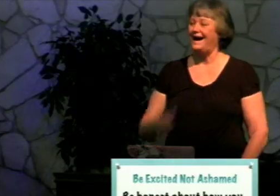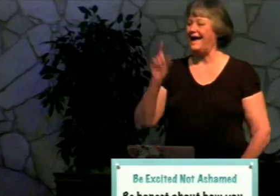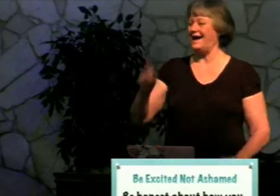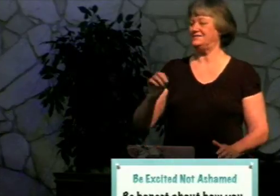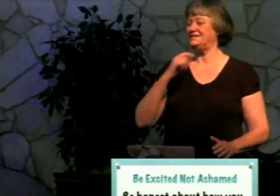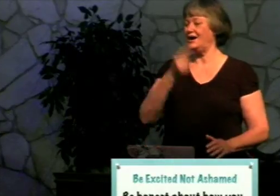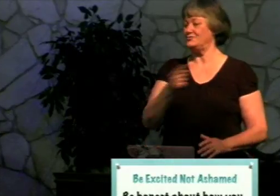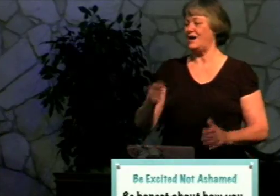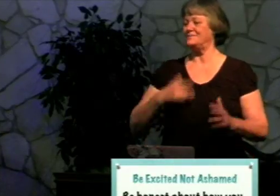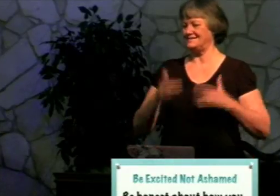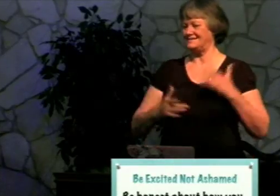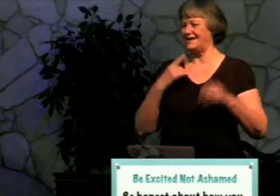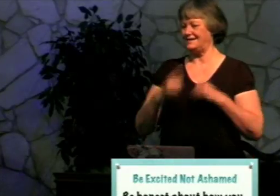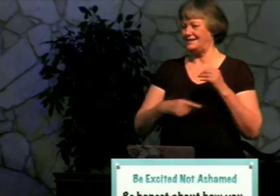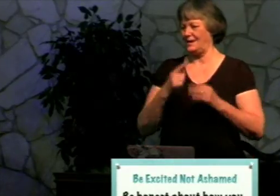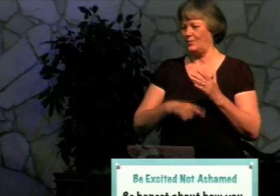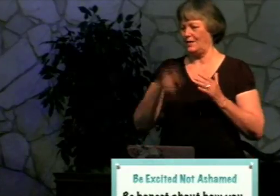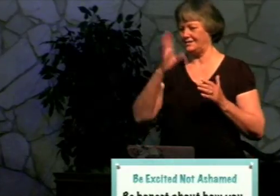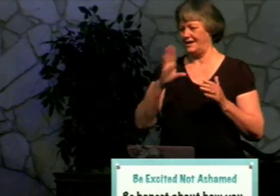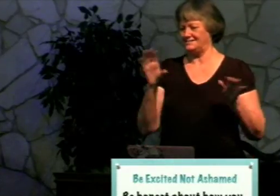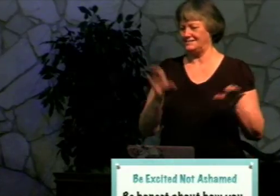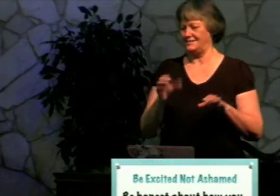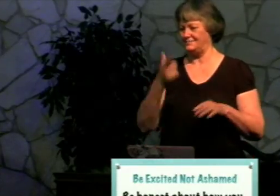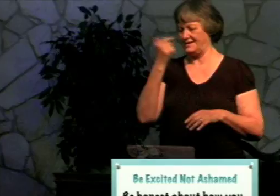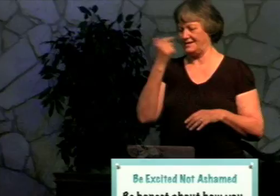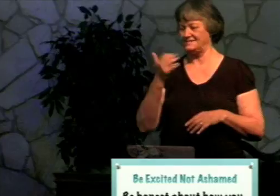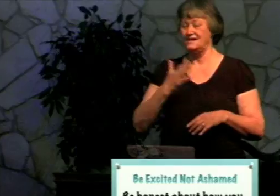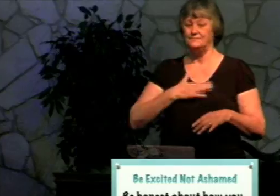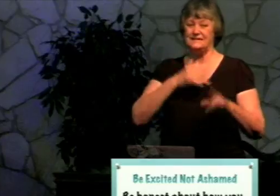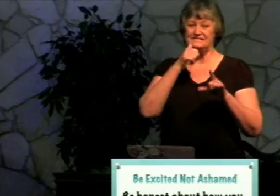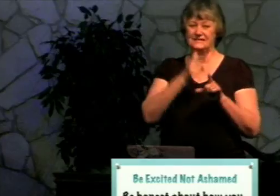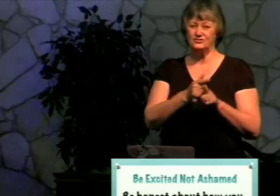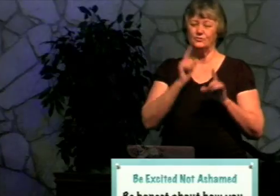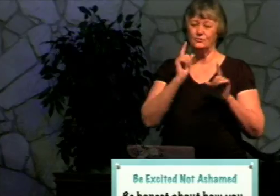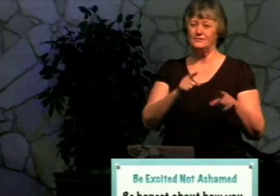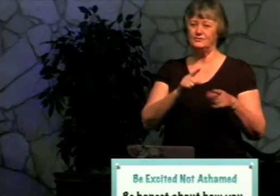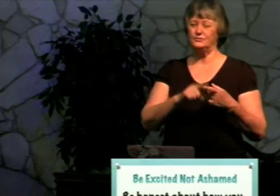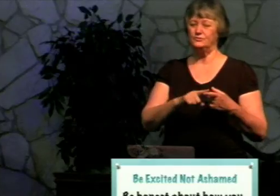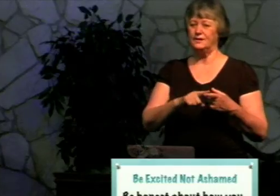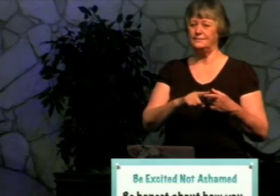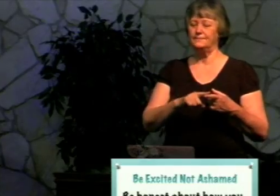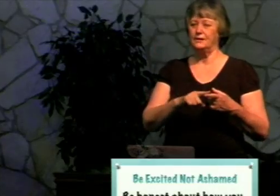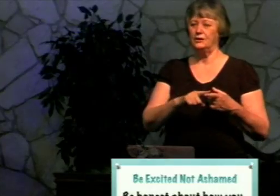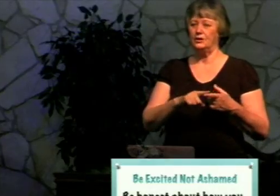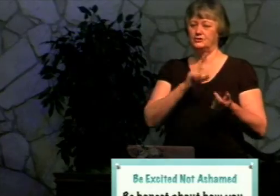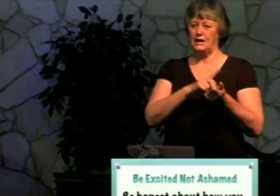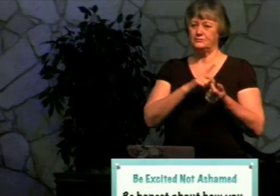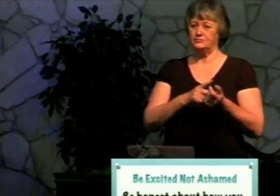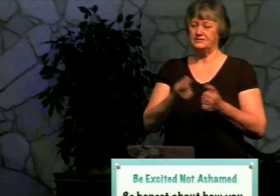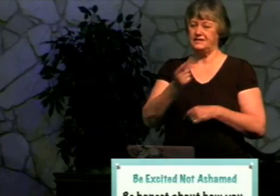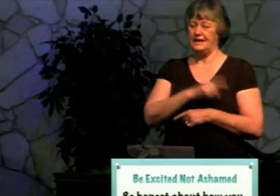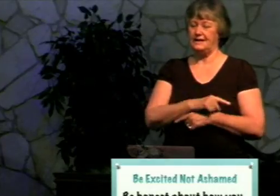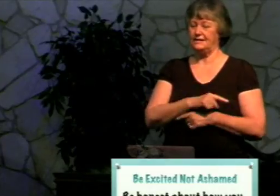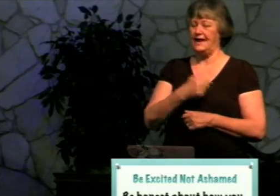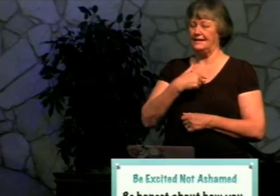I have to tell you, I'm excited about what God's done because my sister went to her doctor today and had